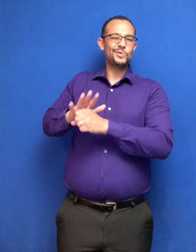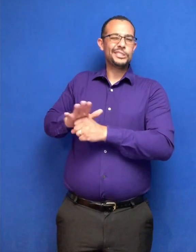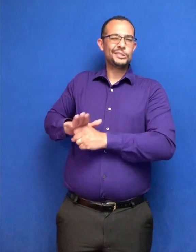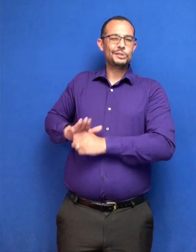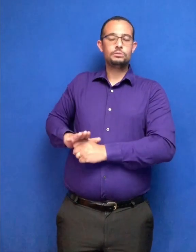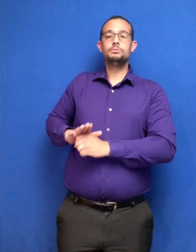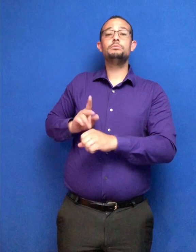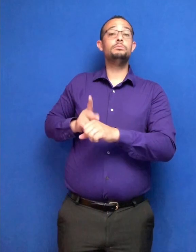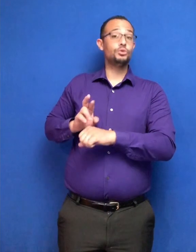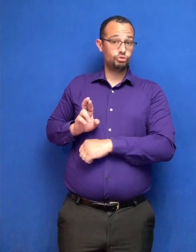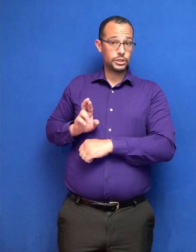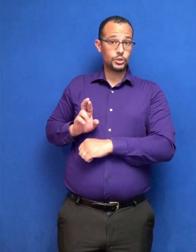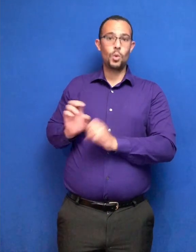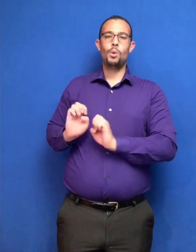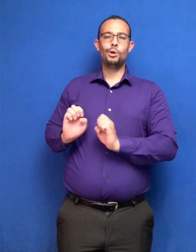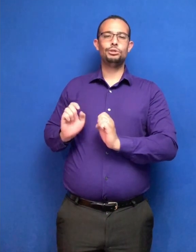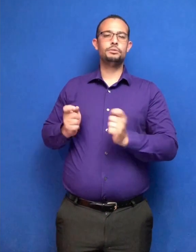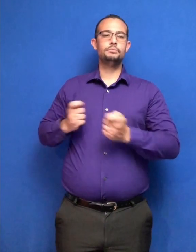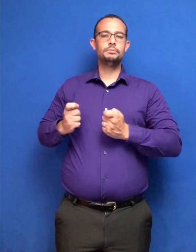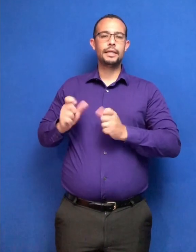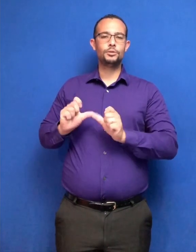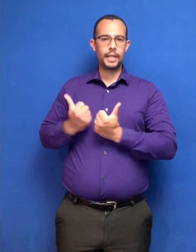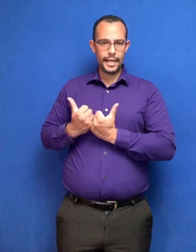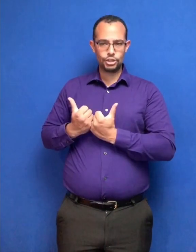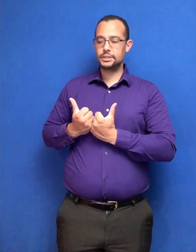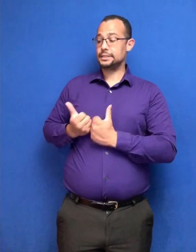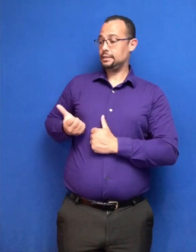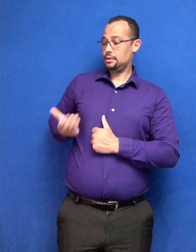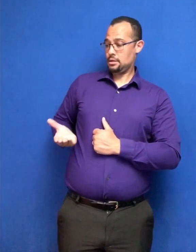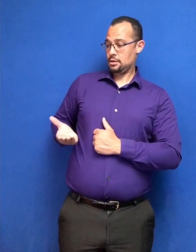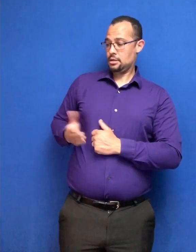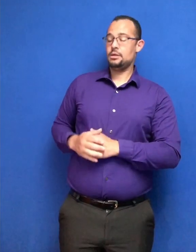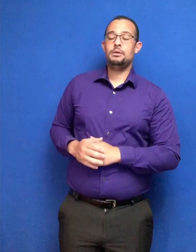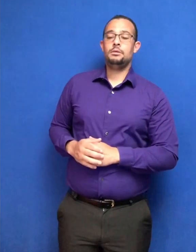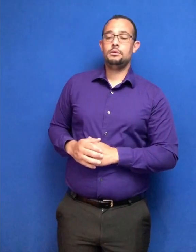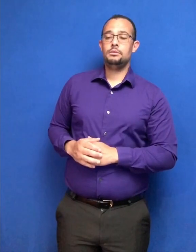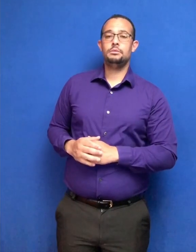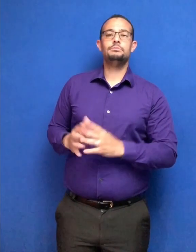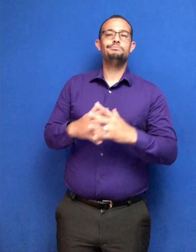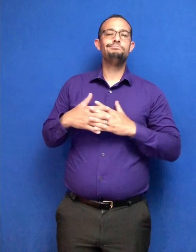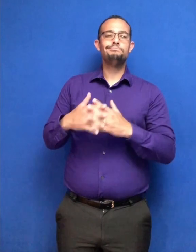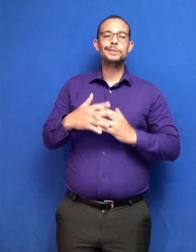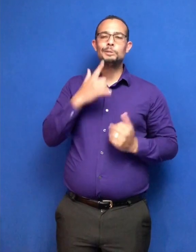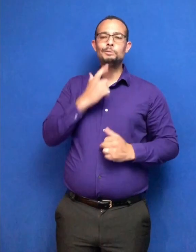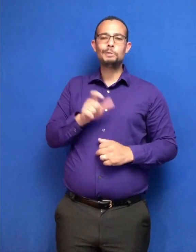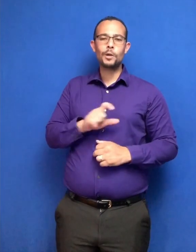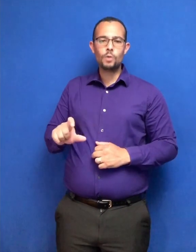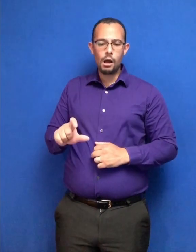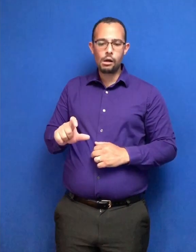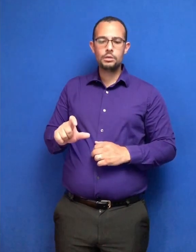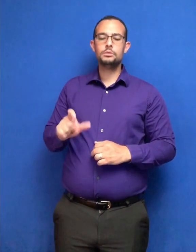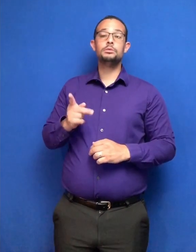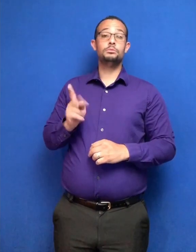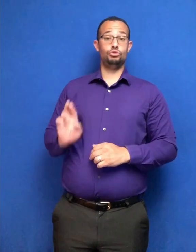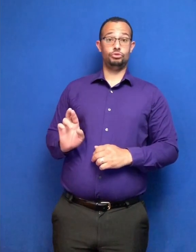ones. Puerto Rico Emergency Management Agency is listed here. American Red Cross, the